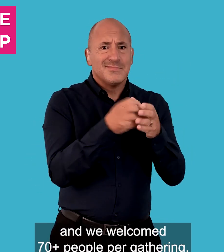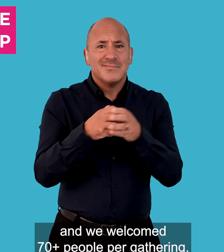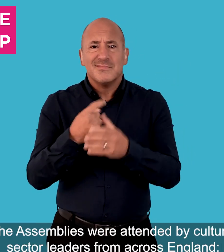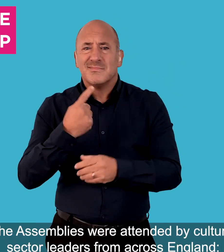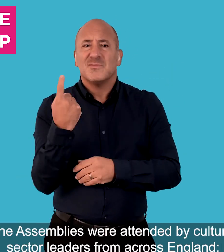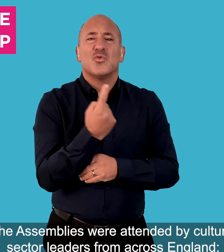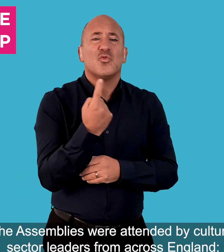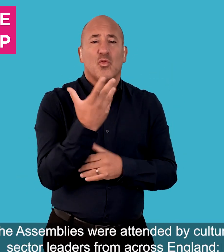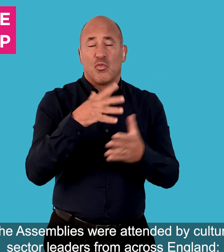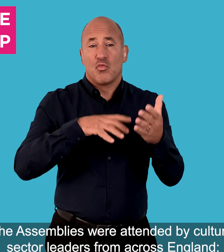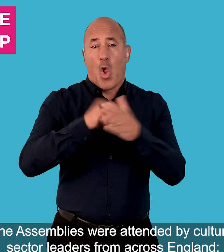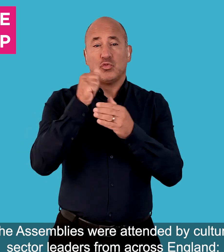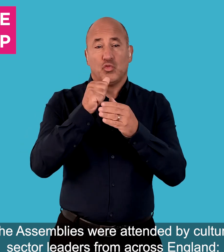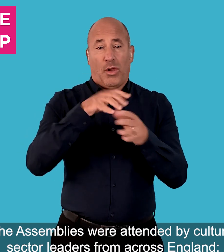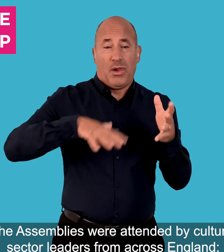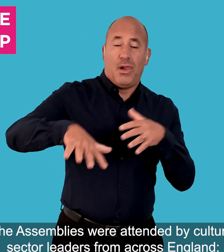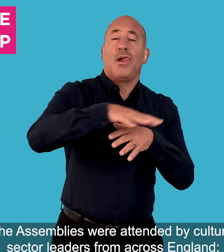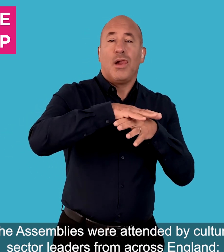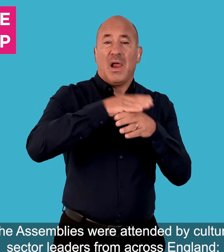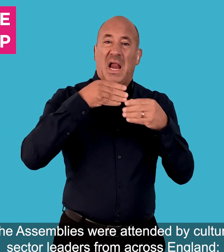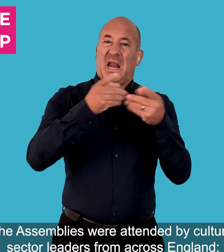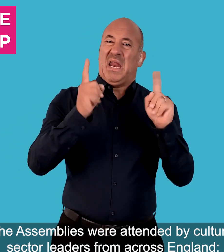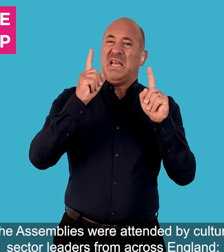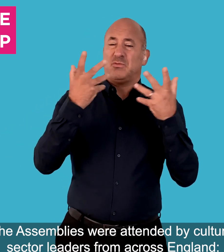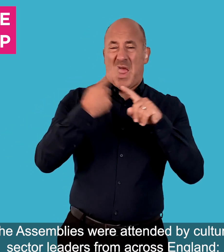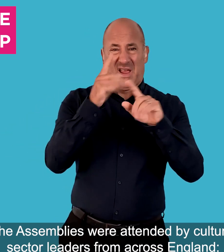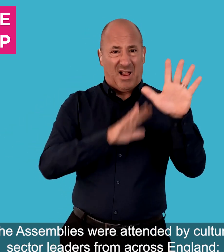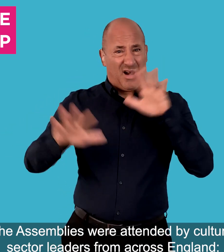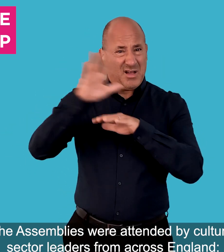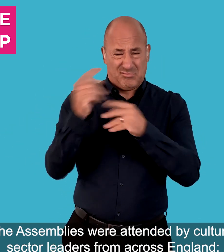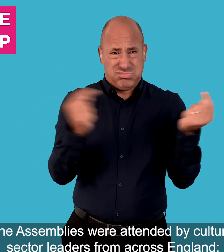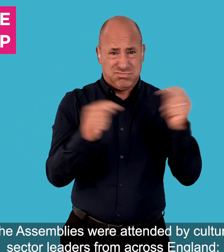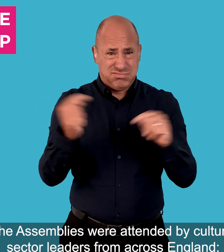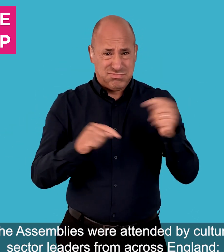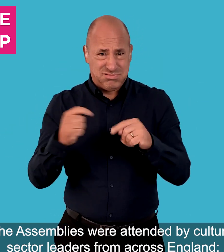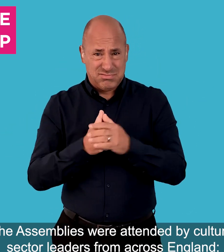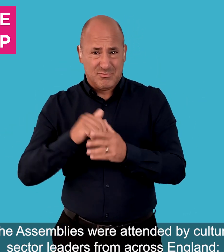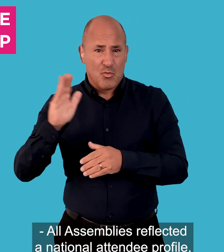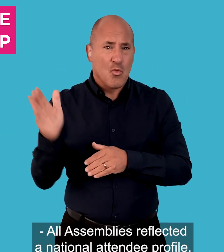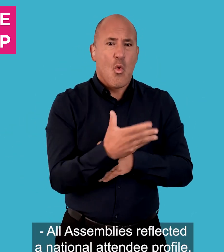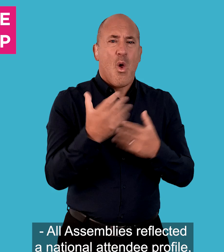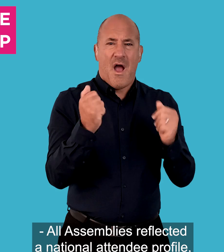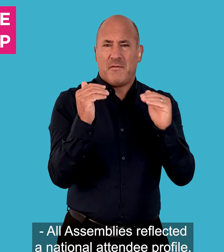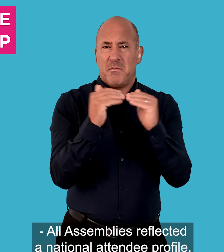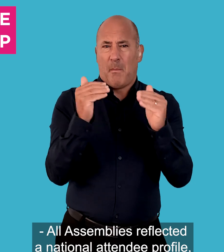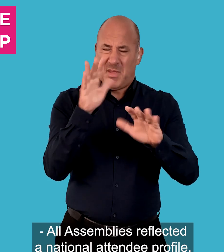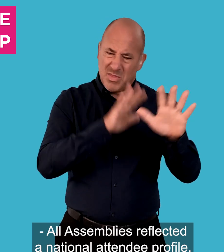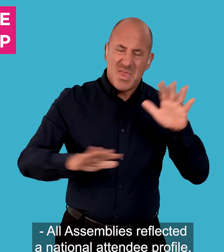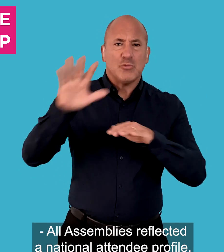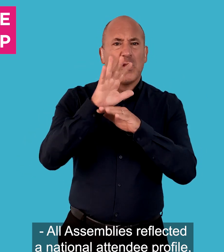welcomed 70+ people per gathering. The assemblies were attended by cultural sector leaders from across England. All